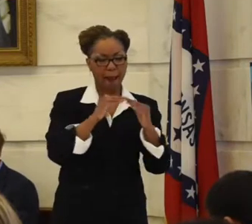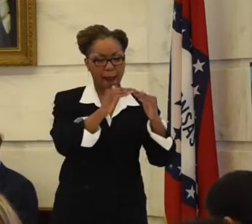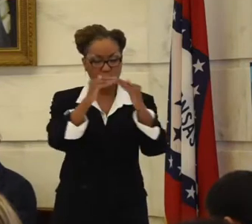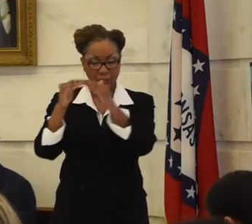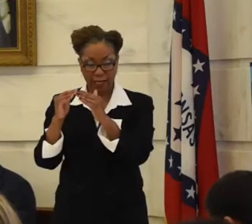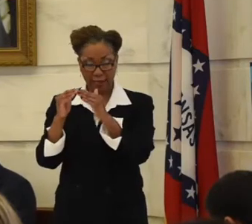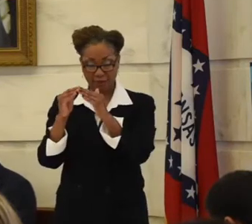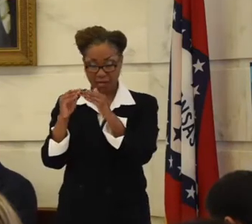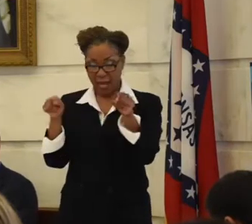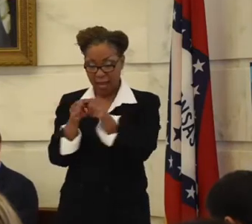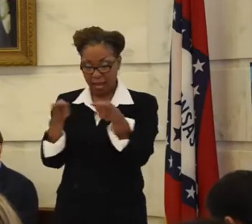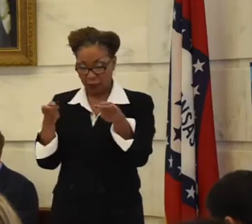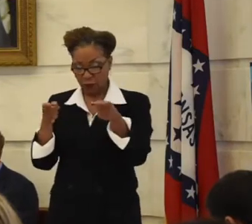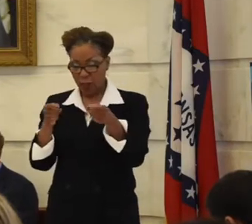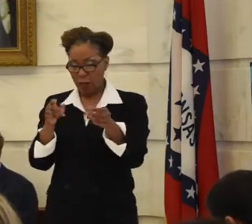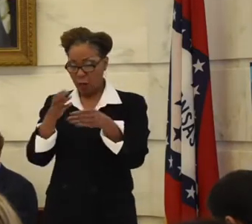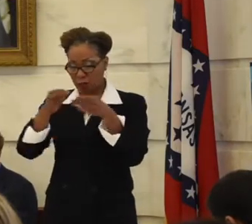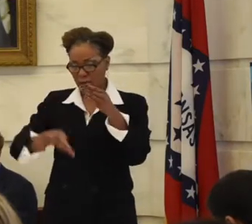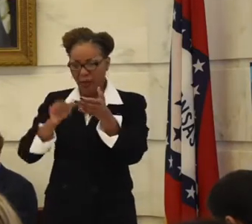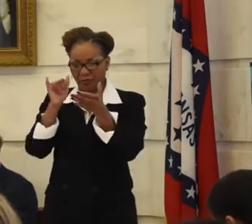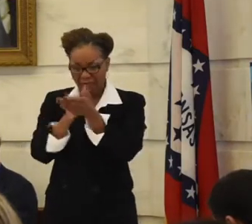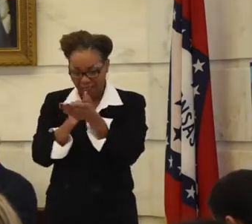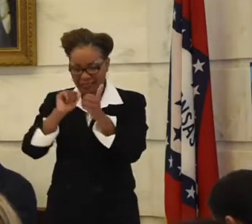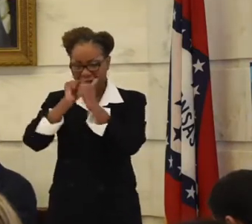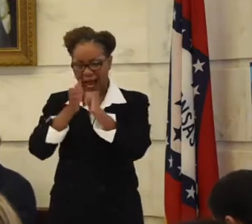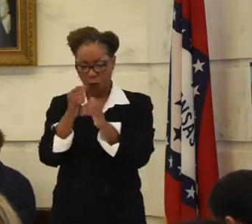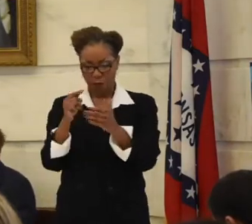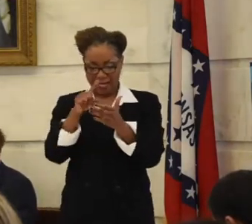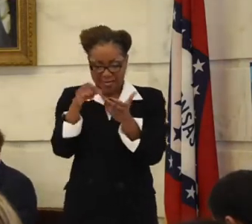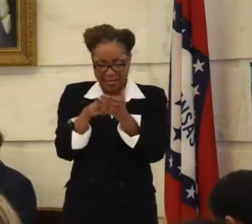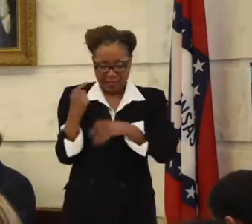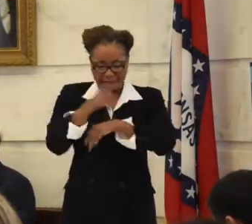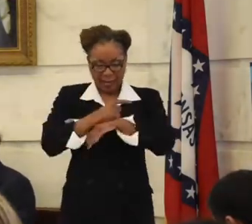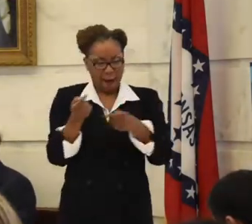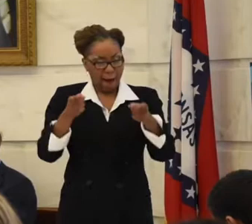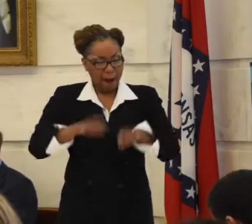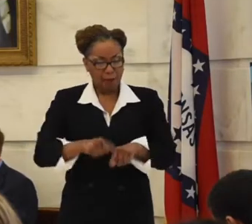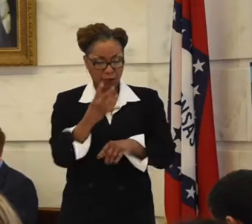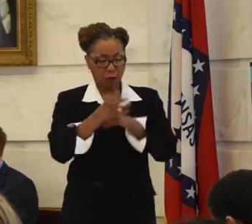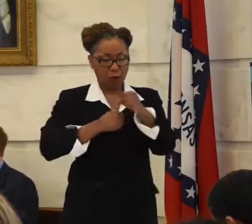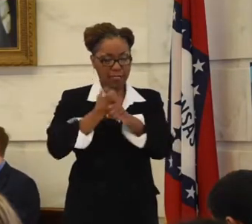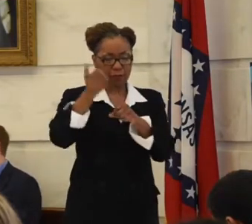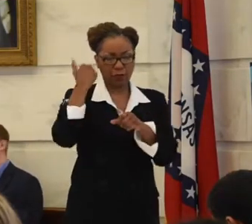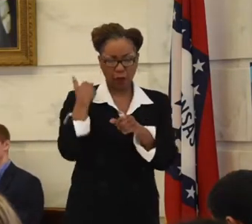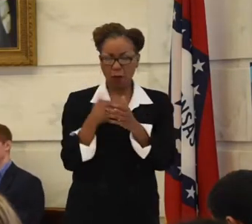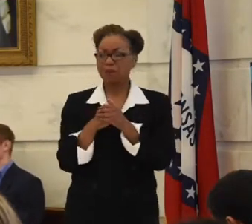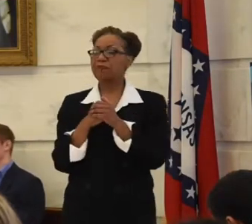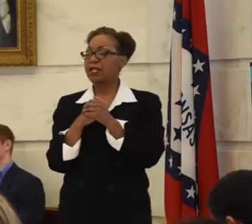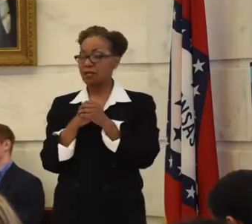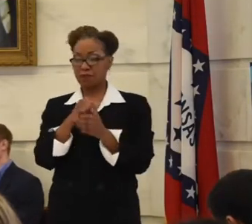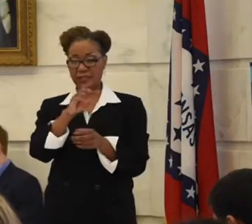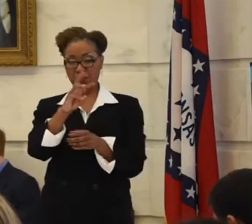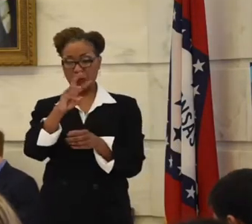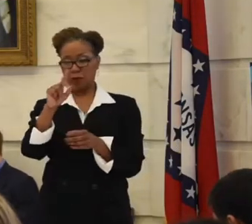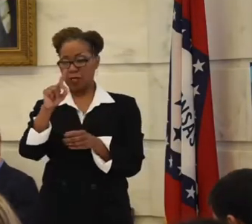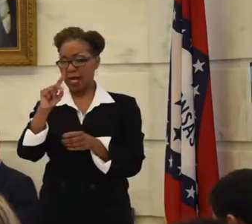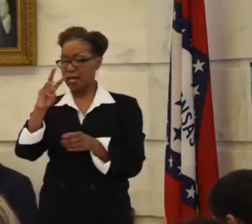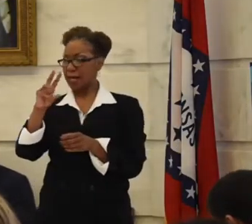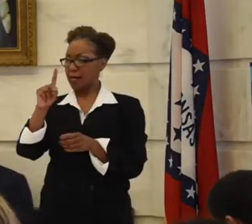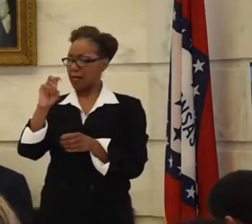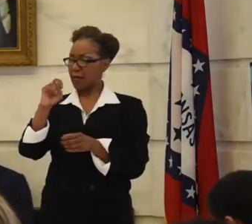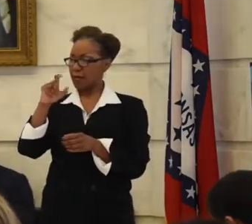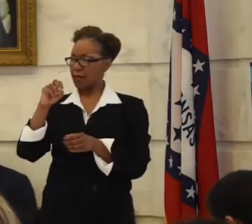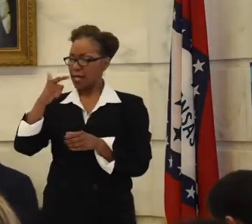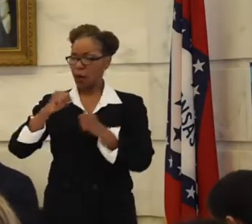a result of that, that's how this day came into fruition. So 4 years ago, the W.K. Kellogg